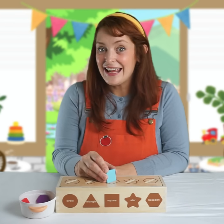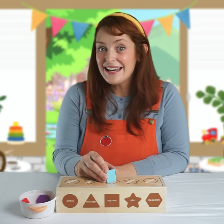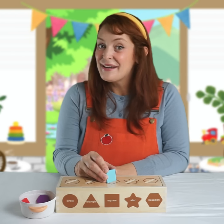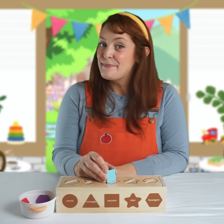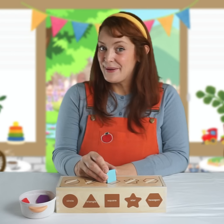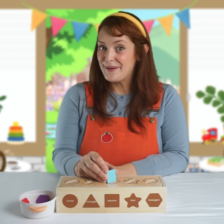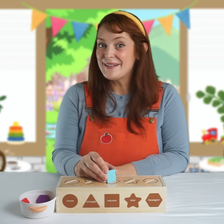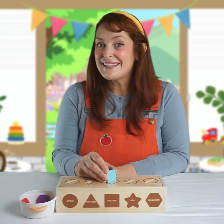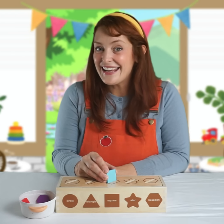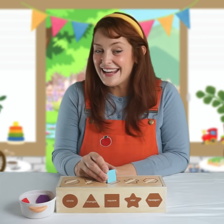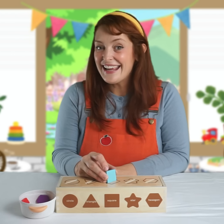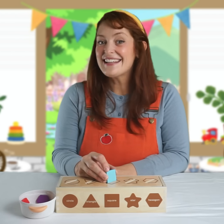In, put it